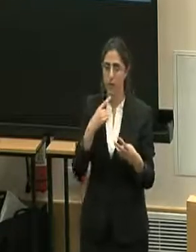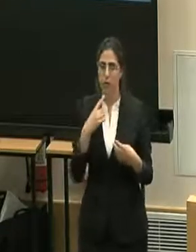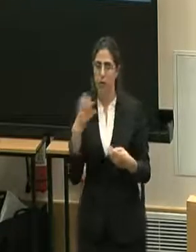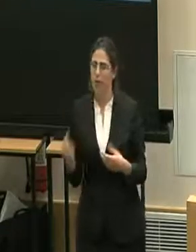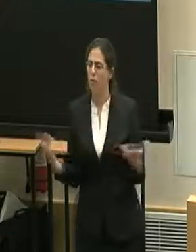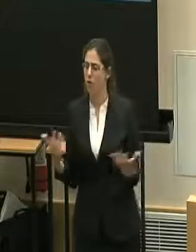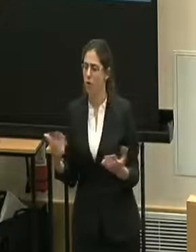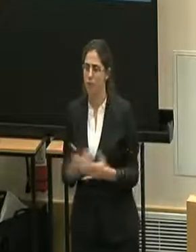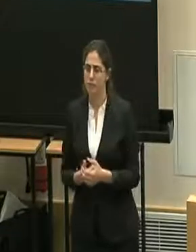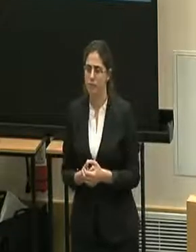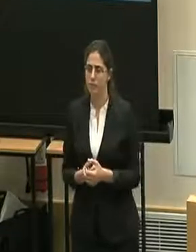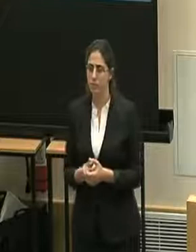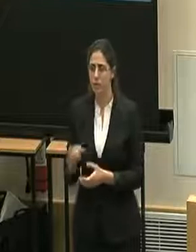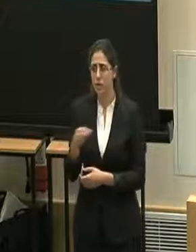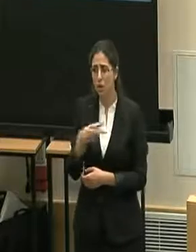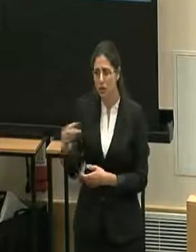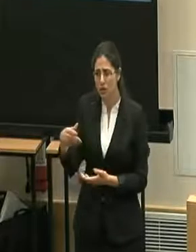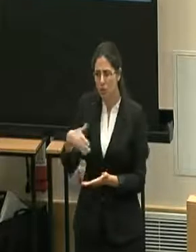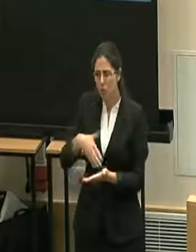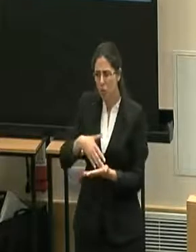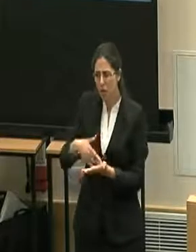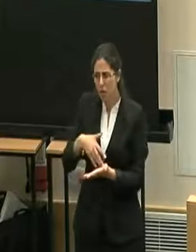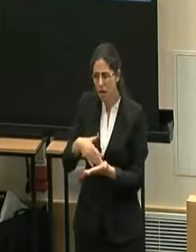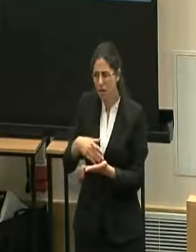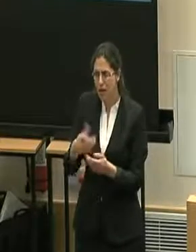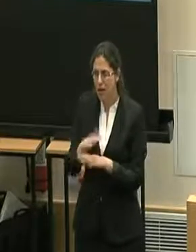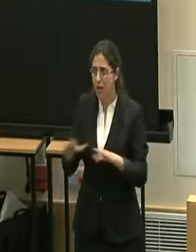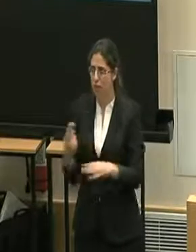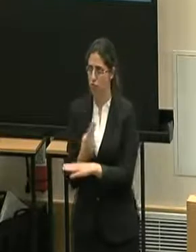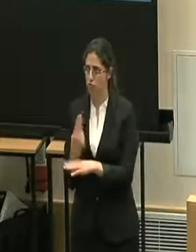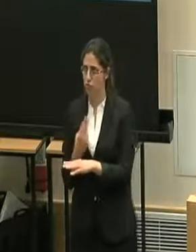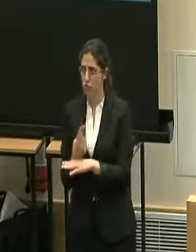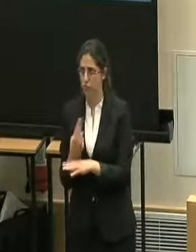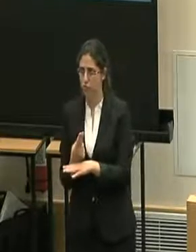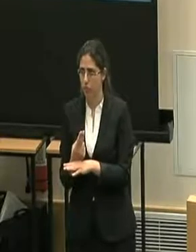equality that is so weak as to be unusable.